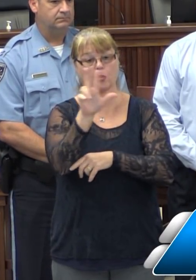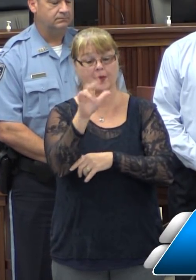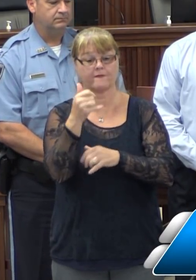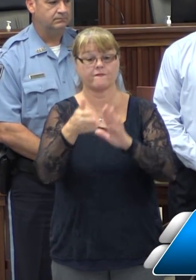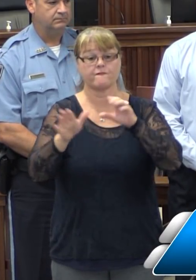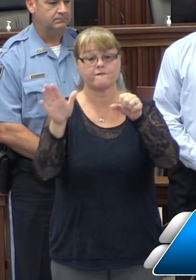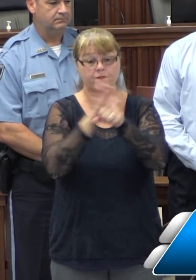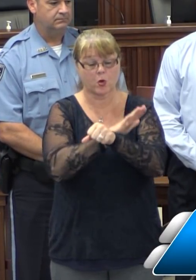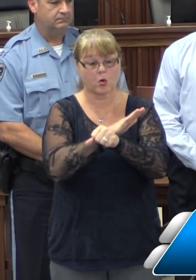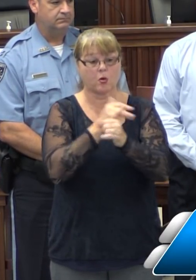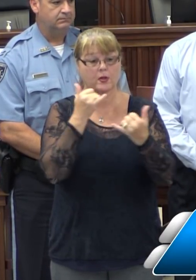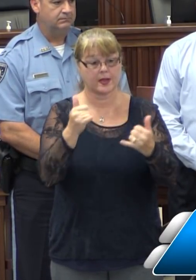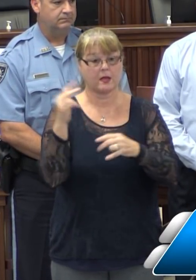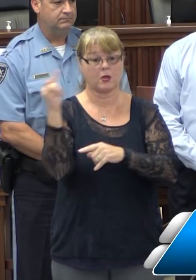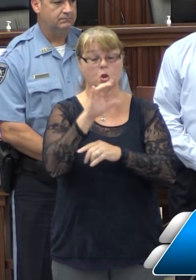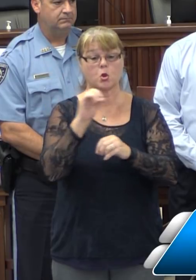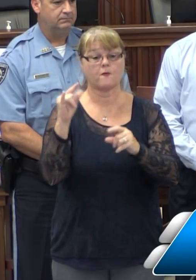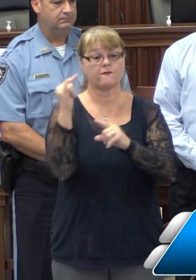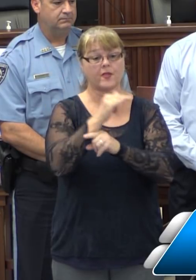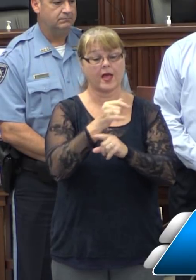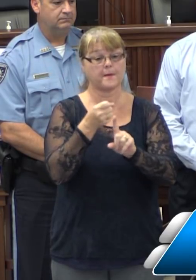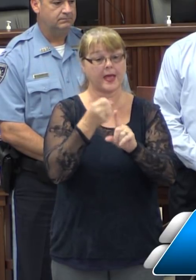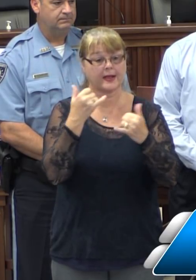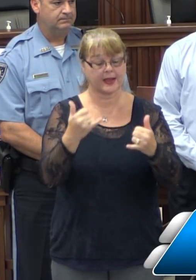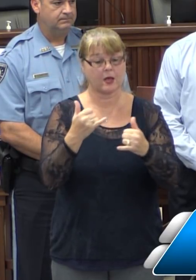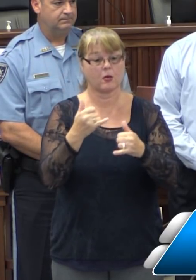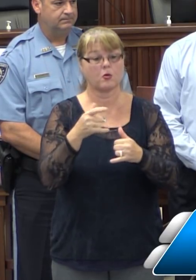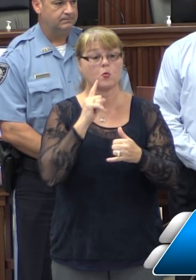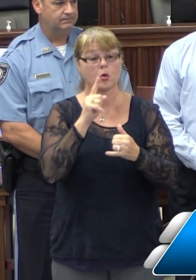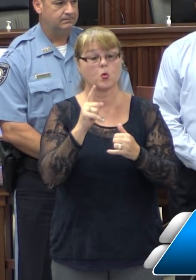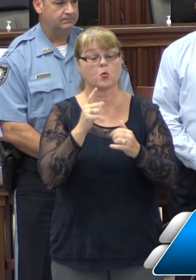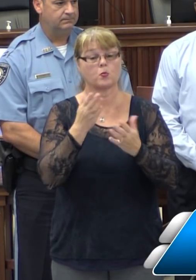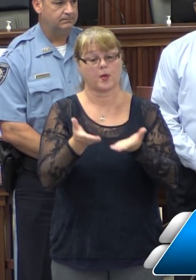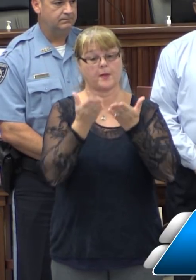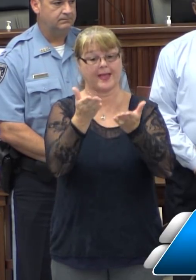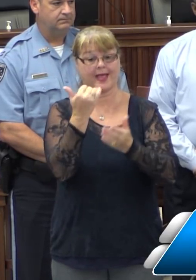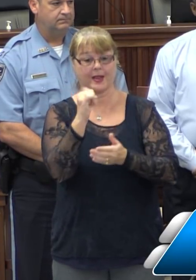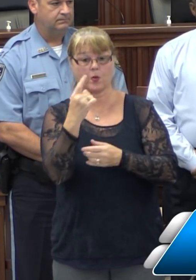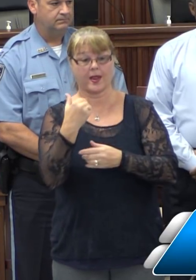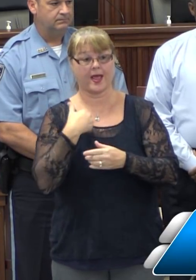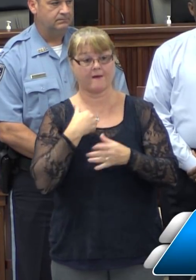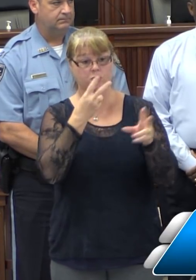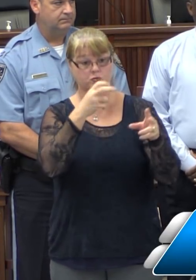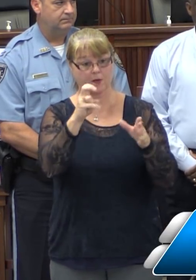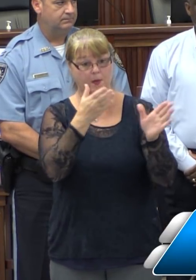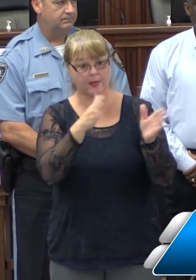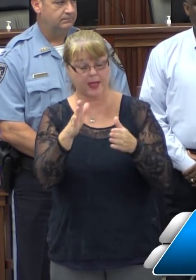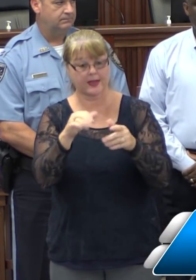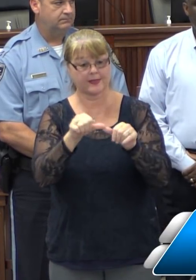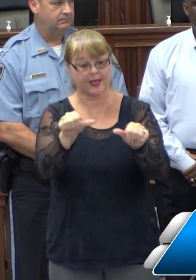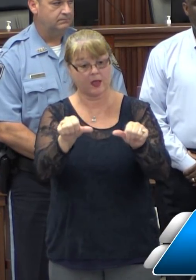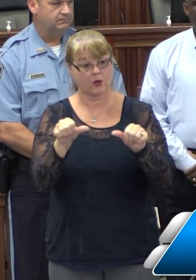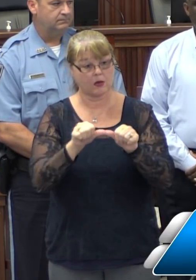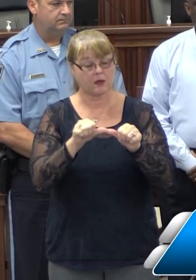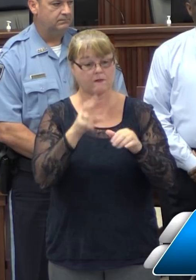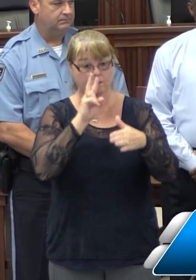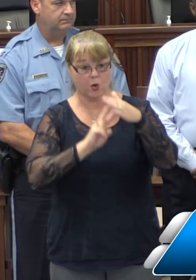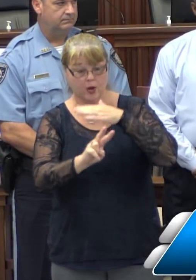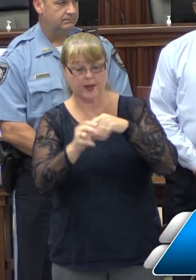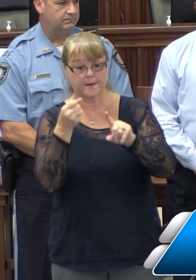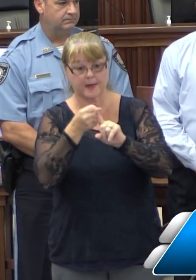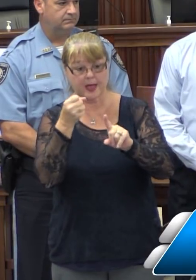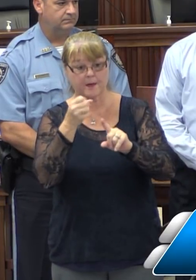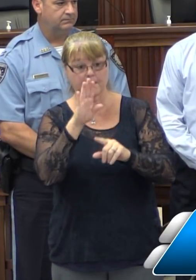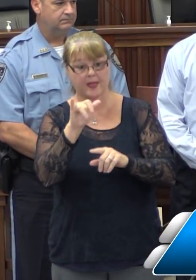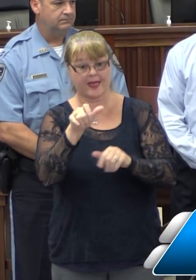no flight impacts at this time. The airport is recommending that anyone with travel plans for travel into areas forecast to be impacted